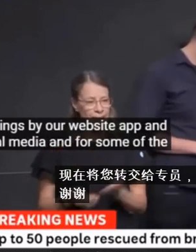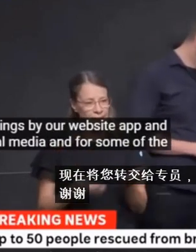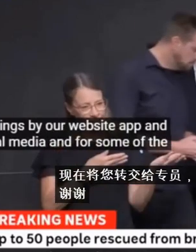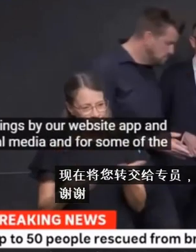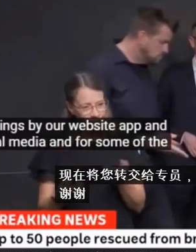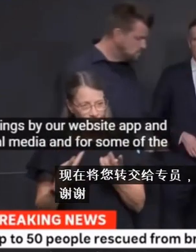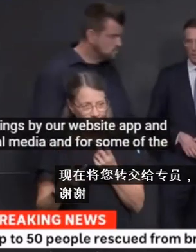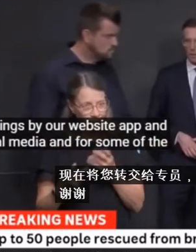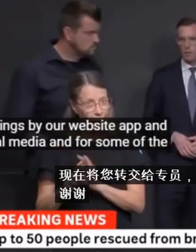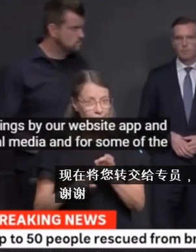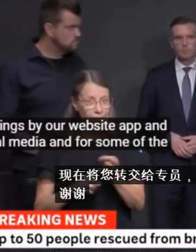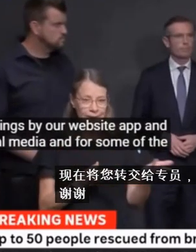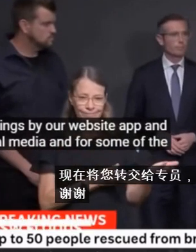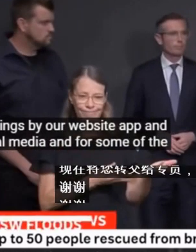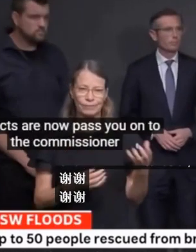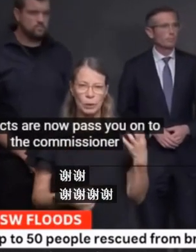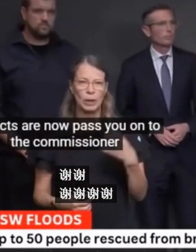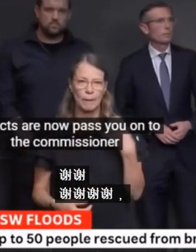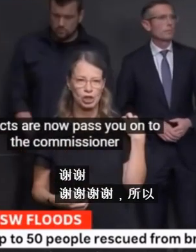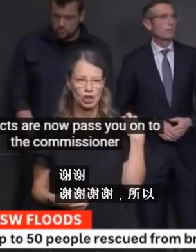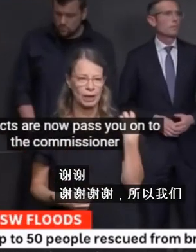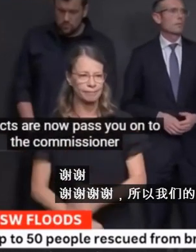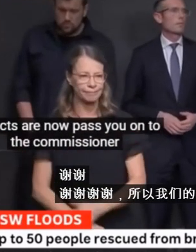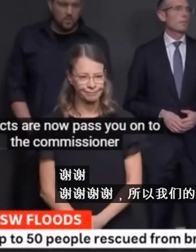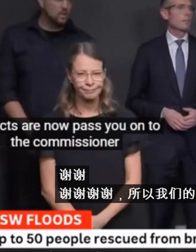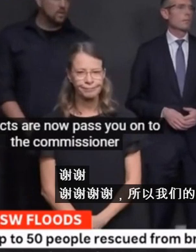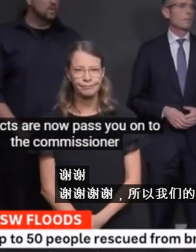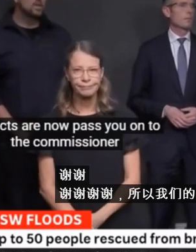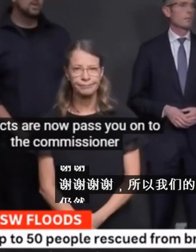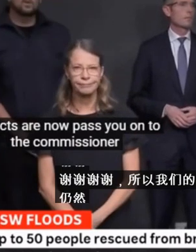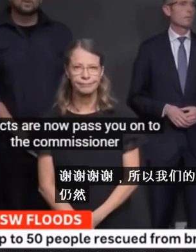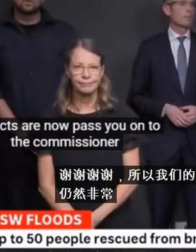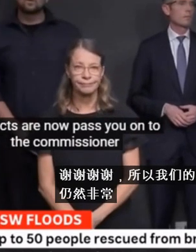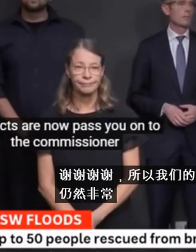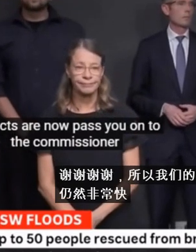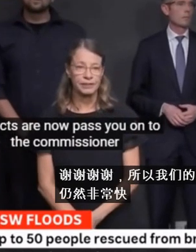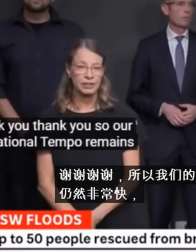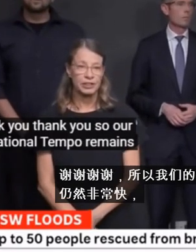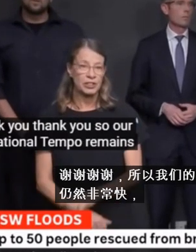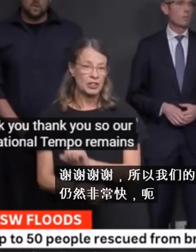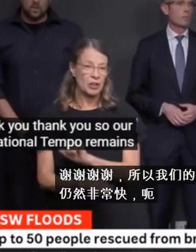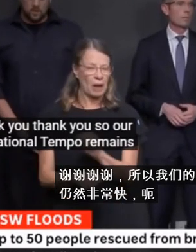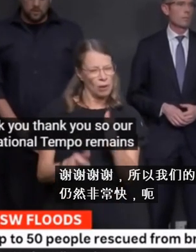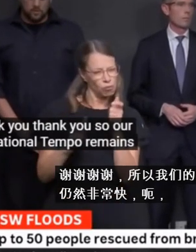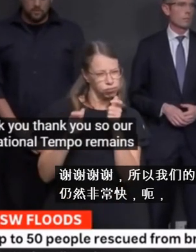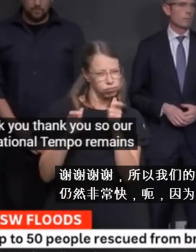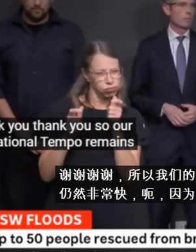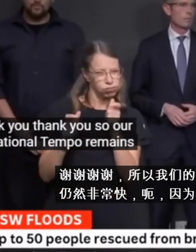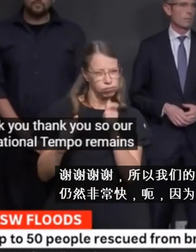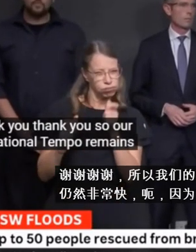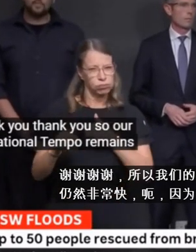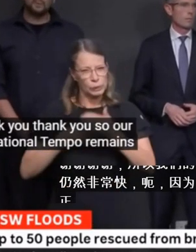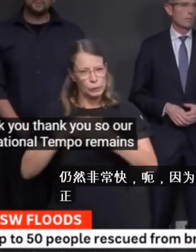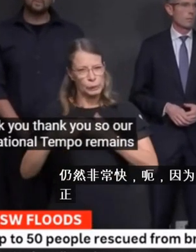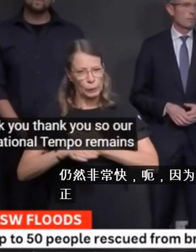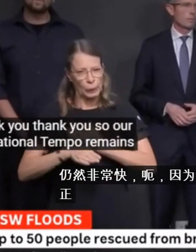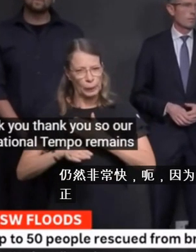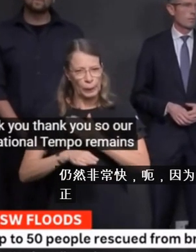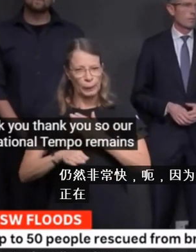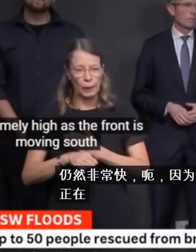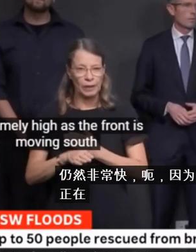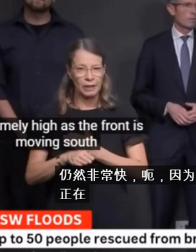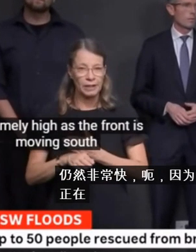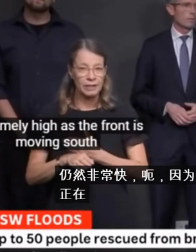you. Thank you. Thanks, Premier. Thank you. So our operational tempo remains extremely high. As the front is